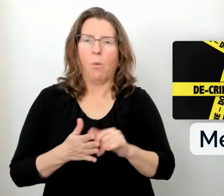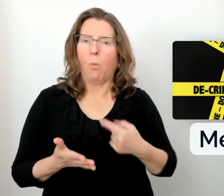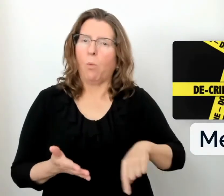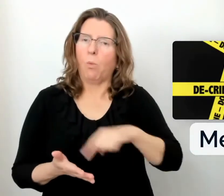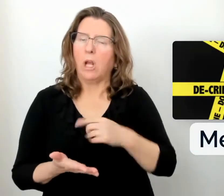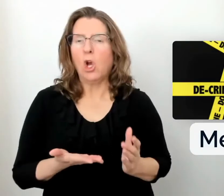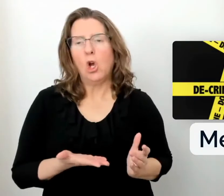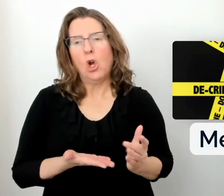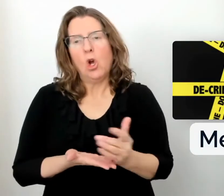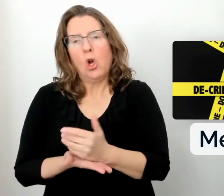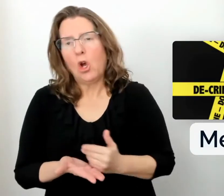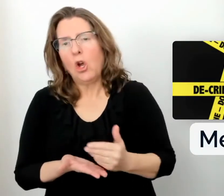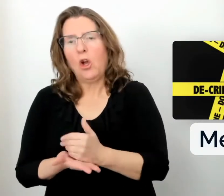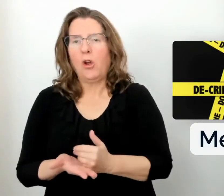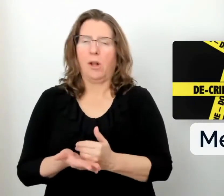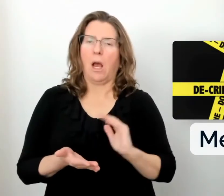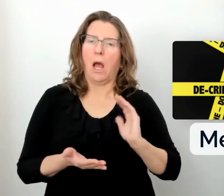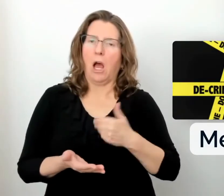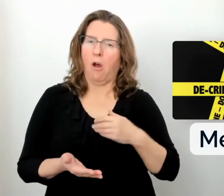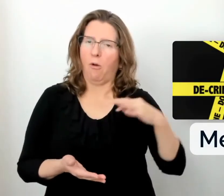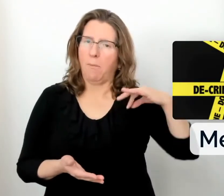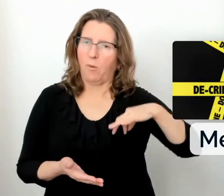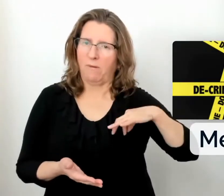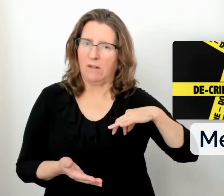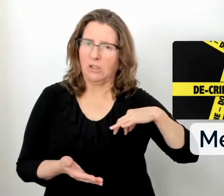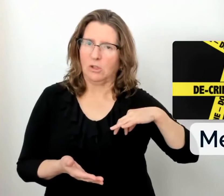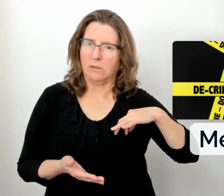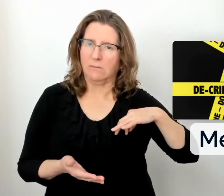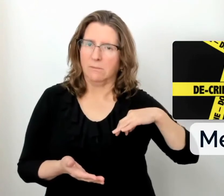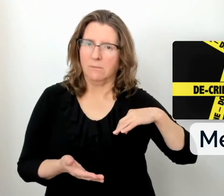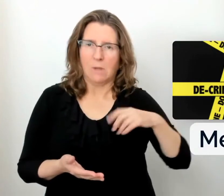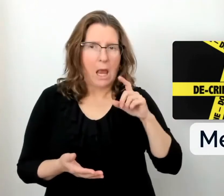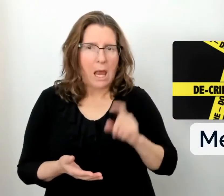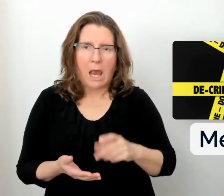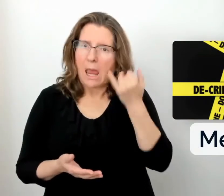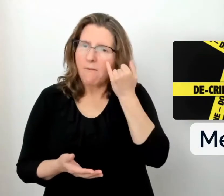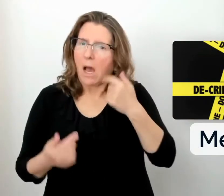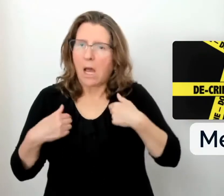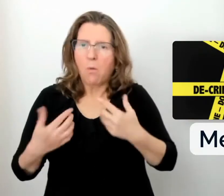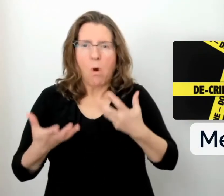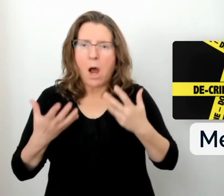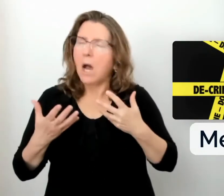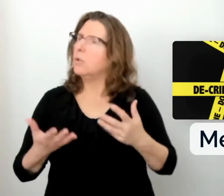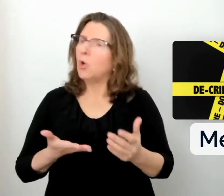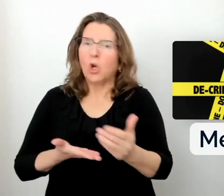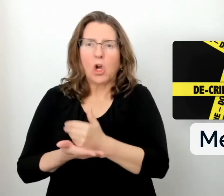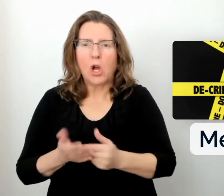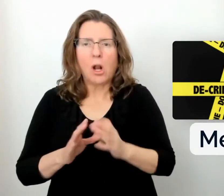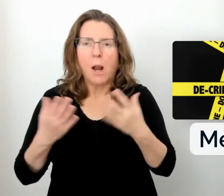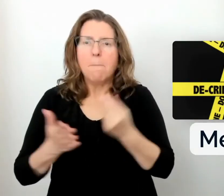Then there's the narrative that we must do more to earn our privilege. We are not considered equal to our peers.